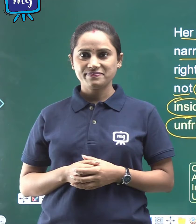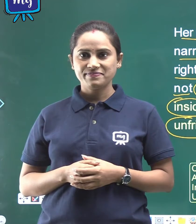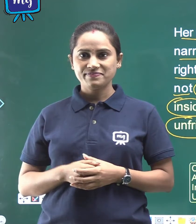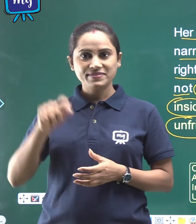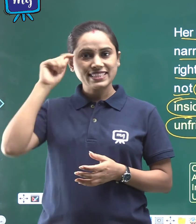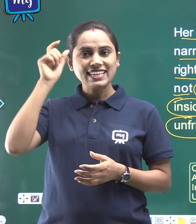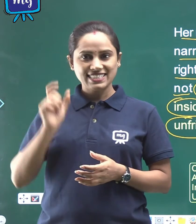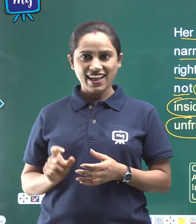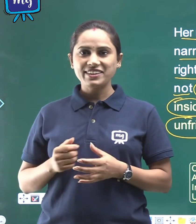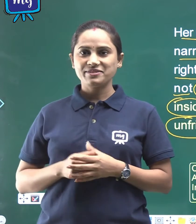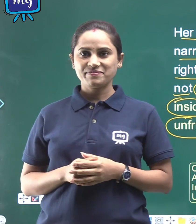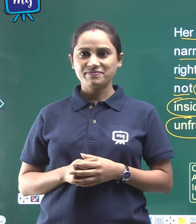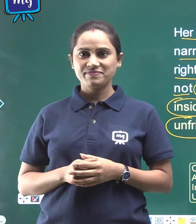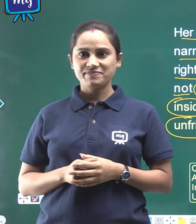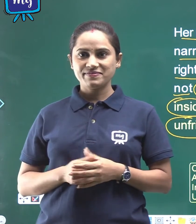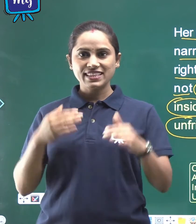inside,